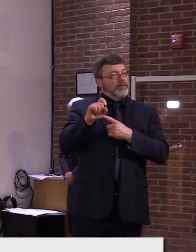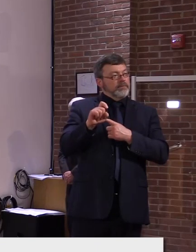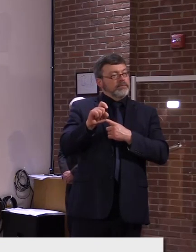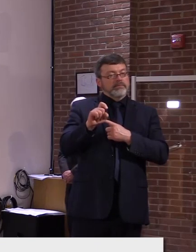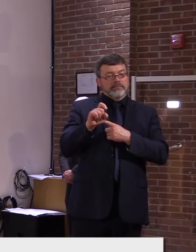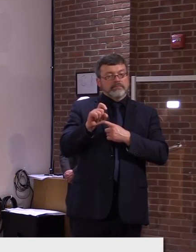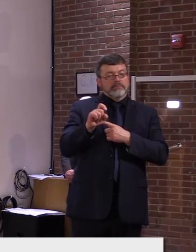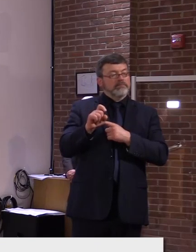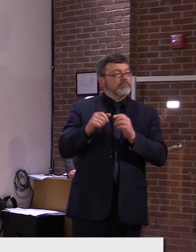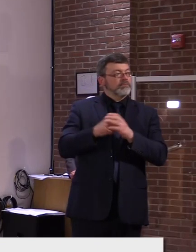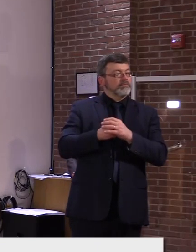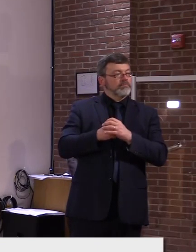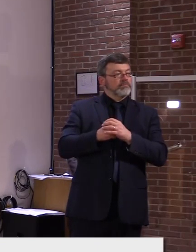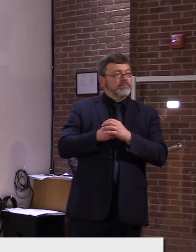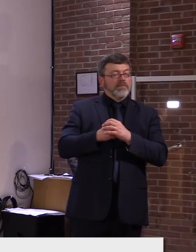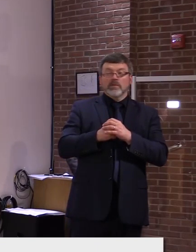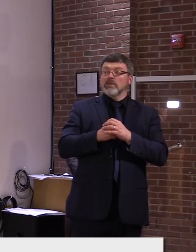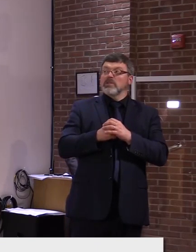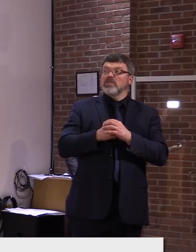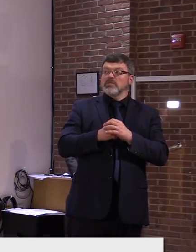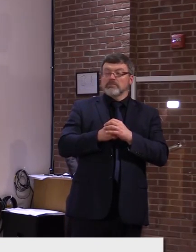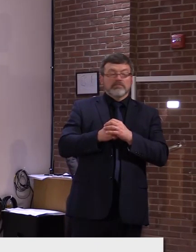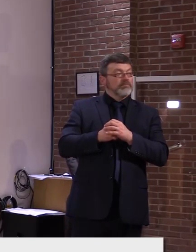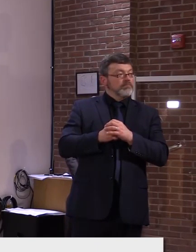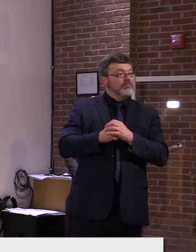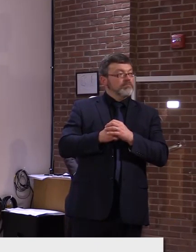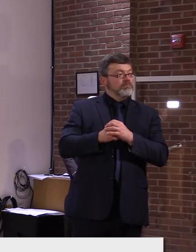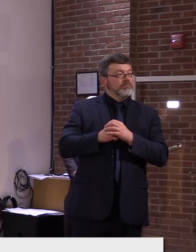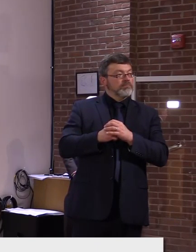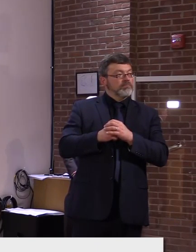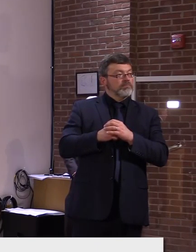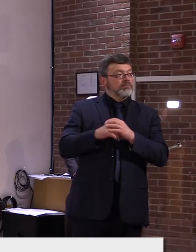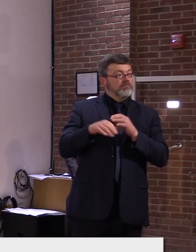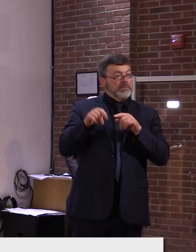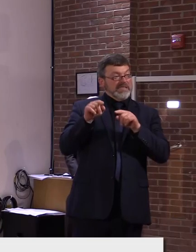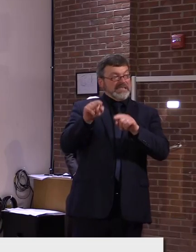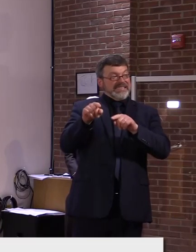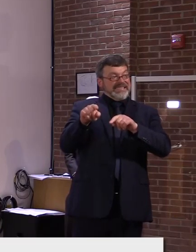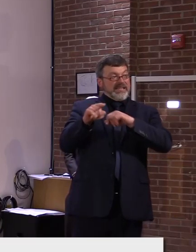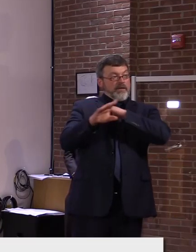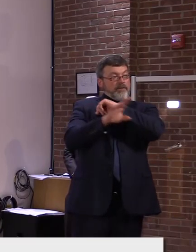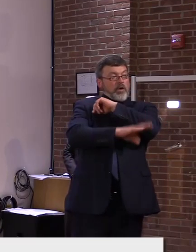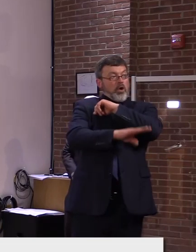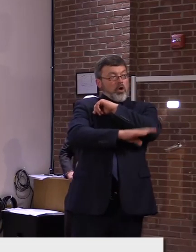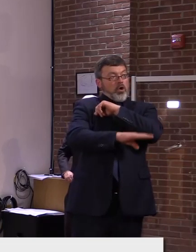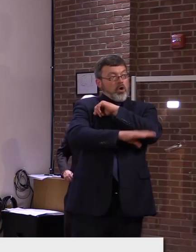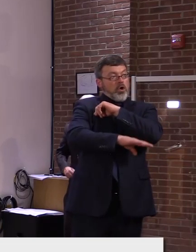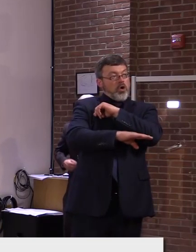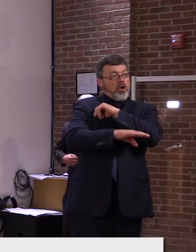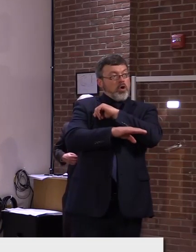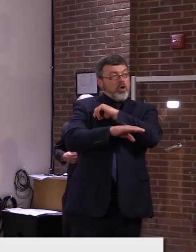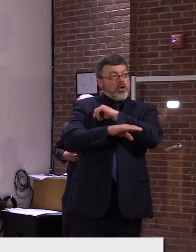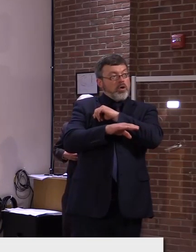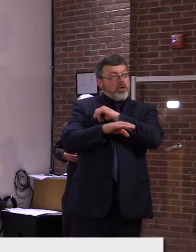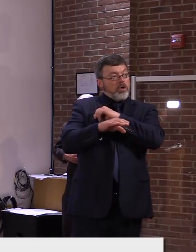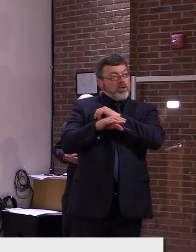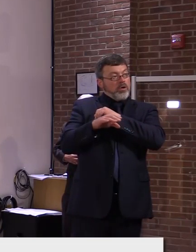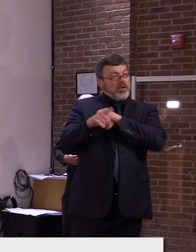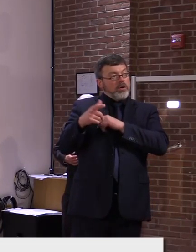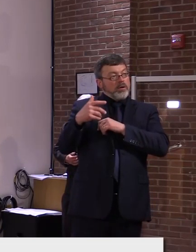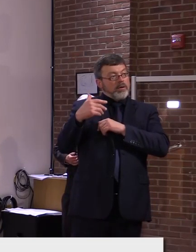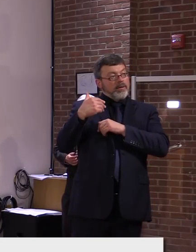private colleges will require student vaccination for COVID-19 for the fall semester. What is the likelihood